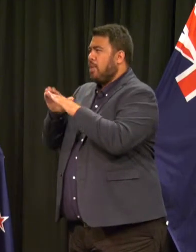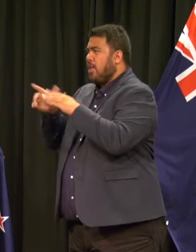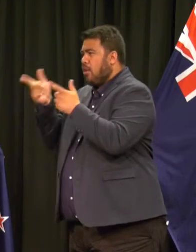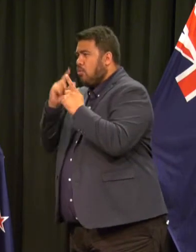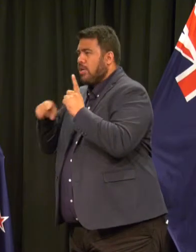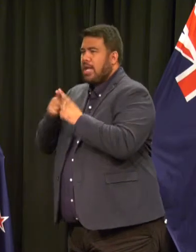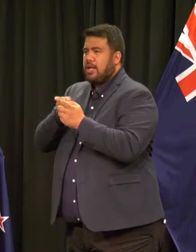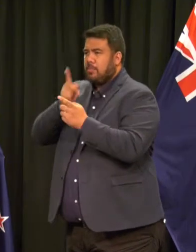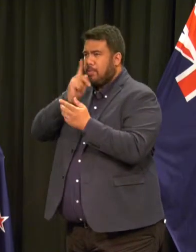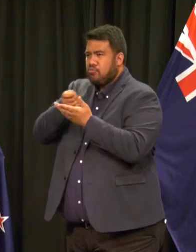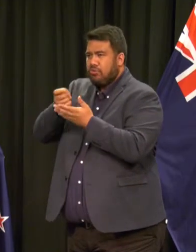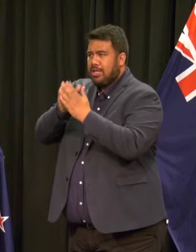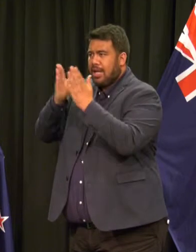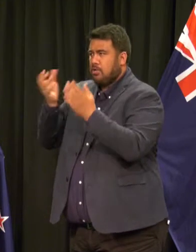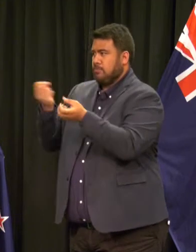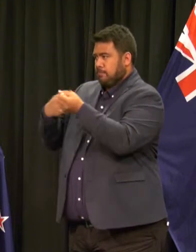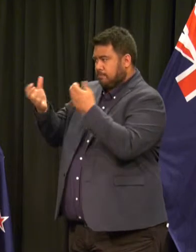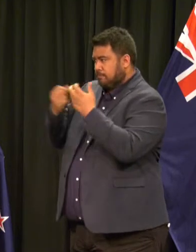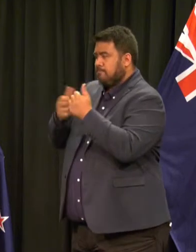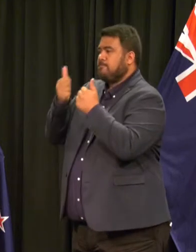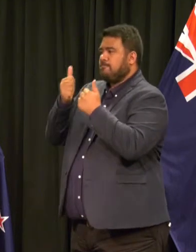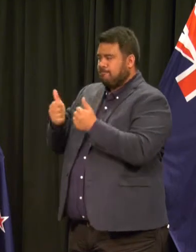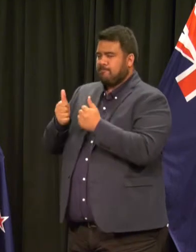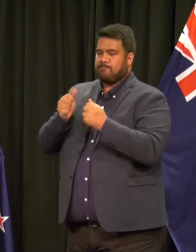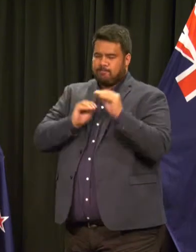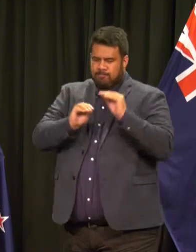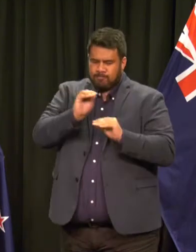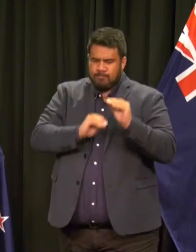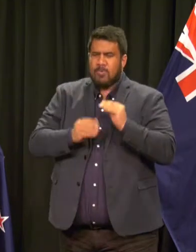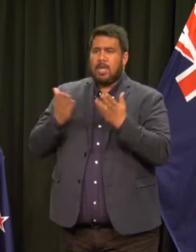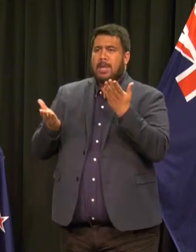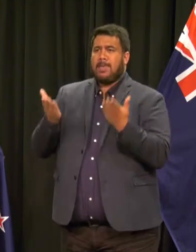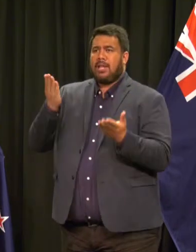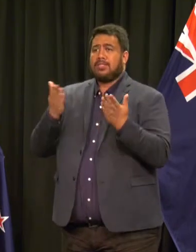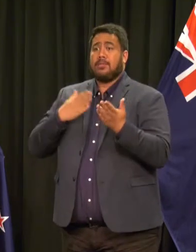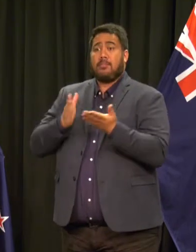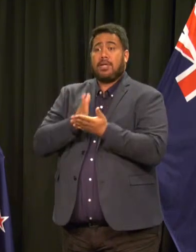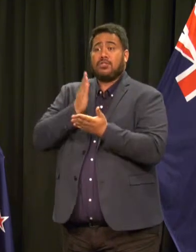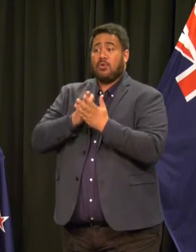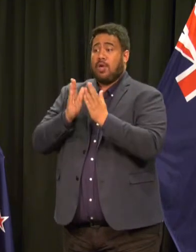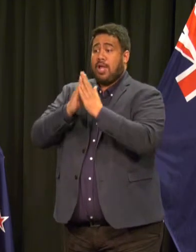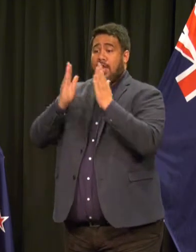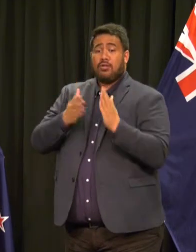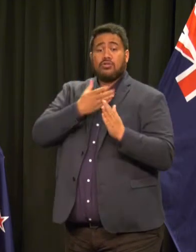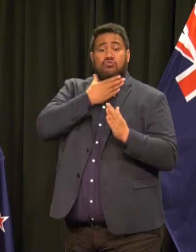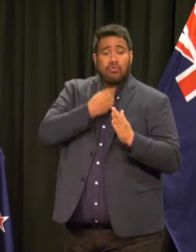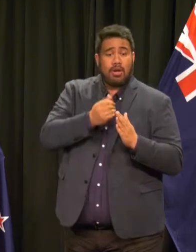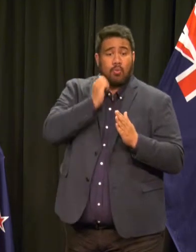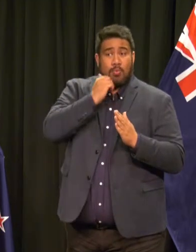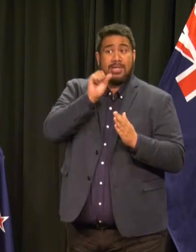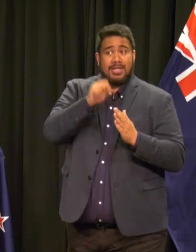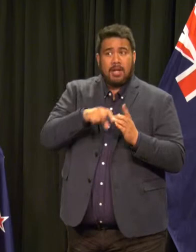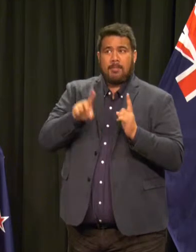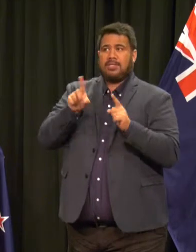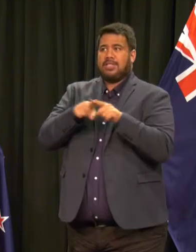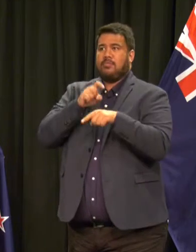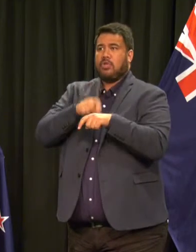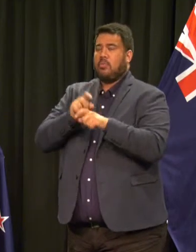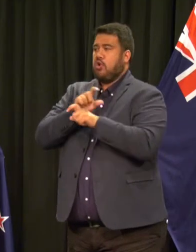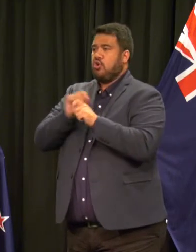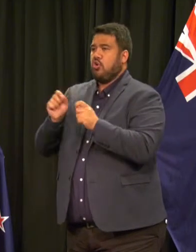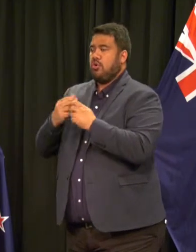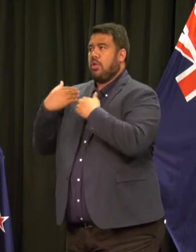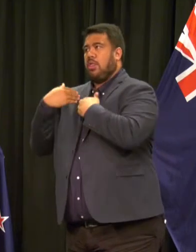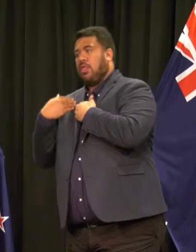tenants. Our job was to find the balance between people having warm, dry homes whilst not imposing